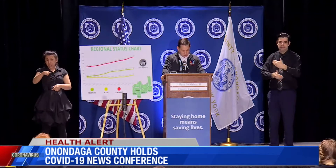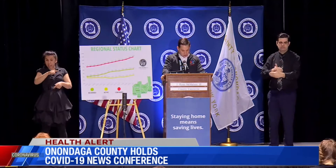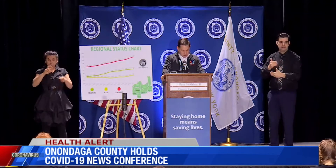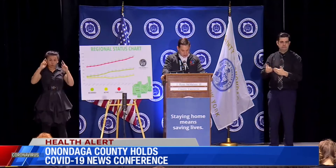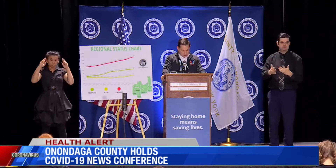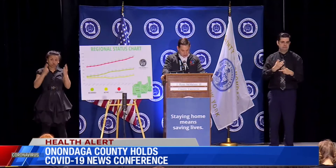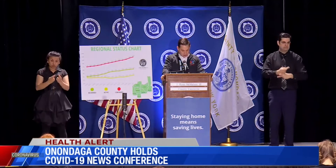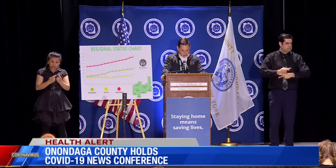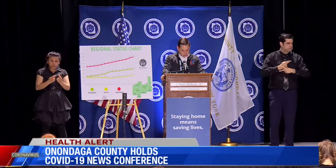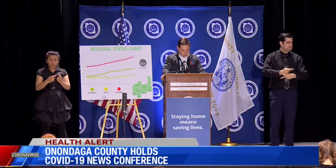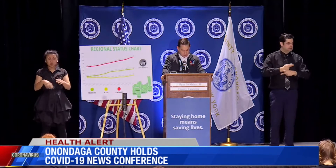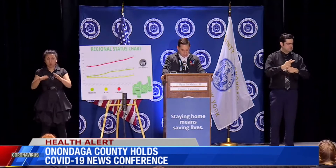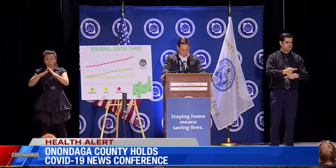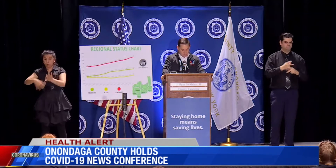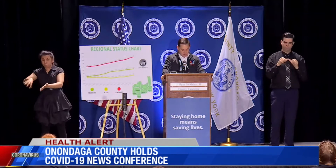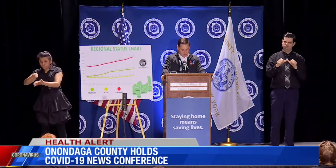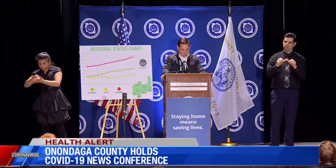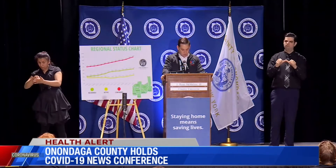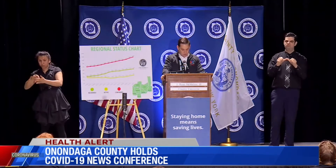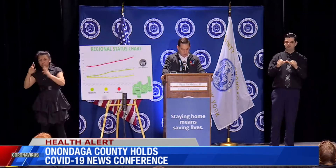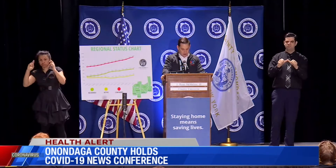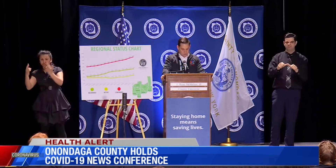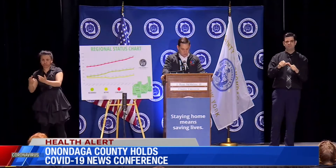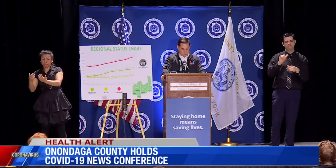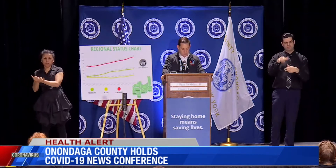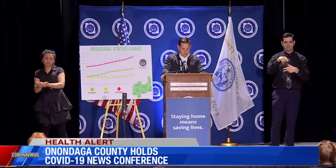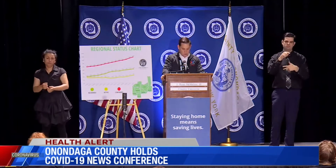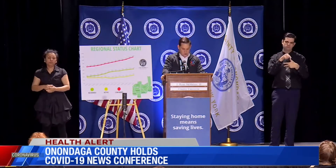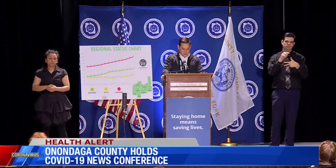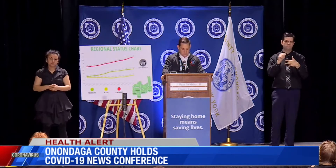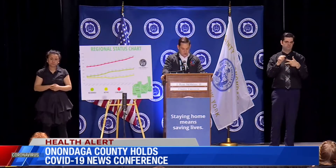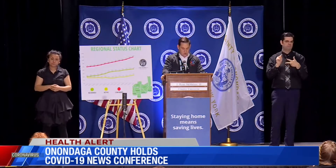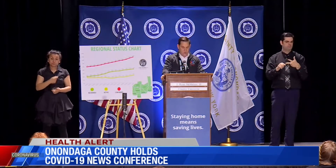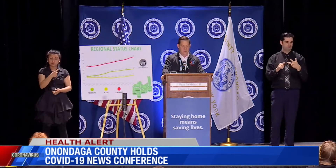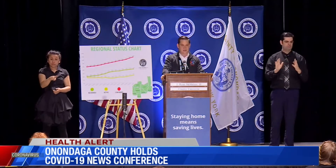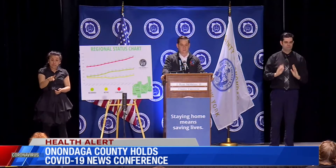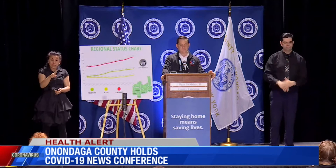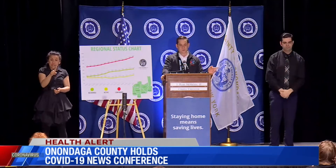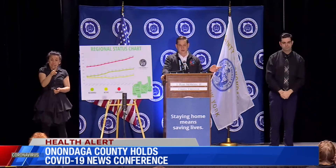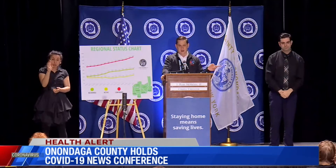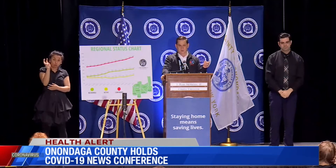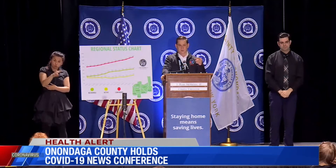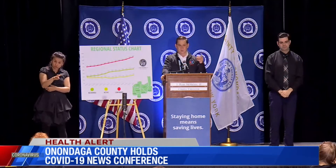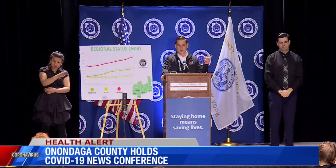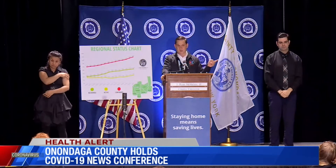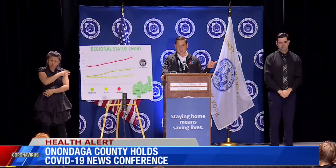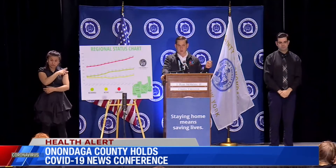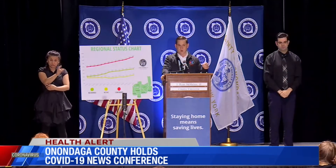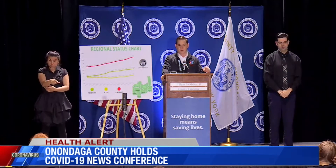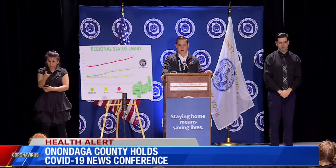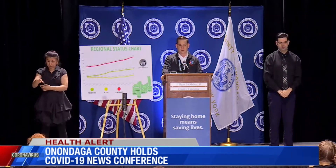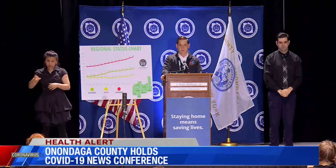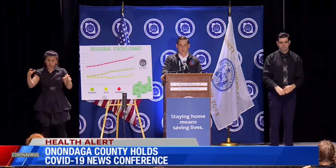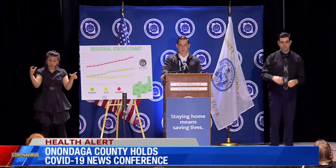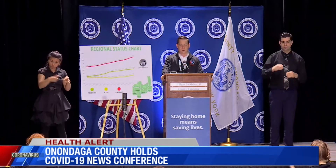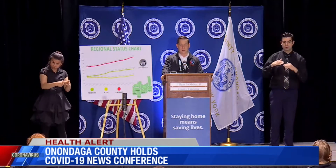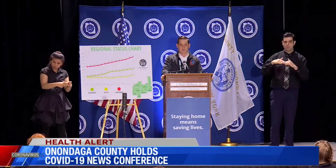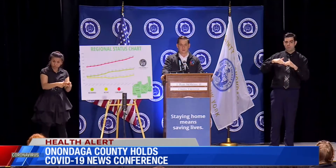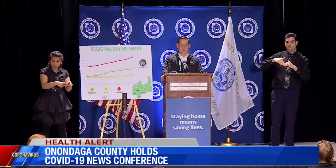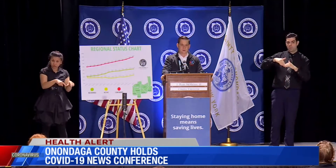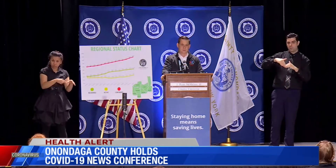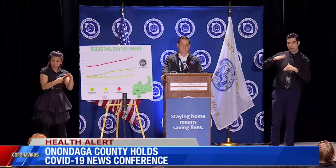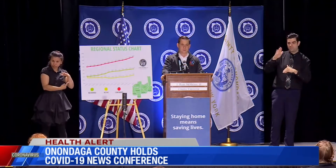So looking at, we now have a little over 1,000 people in isolation and quarantine. That number's been pretty stable all week, been